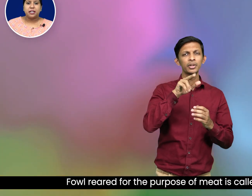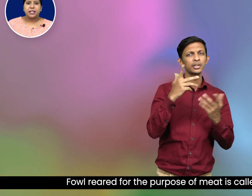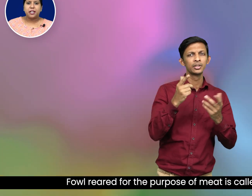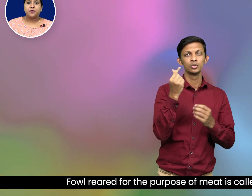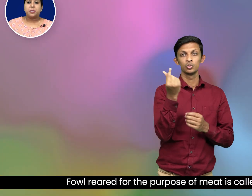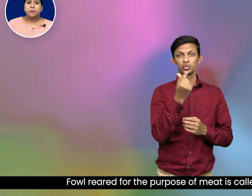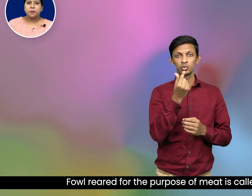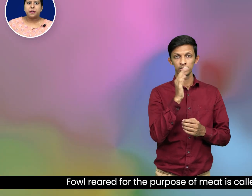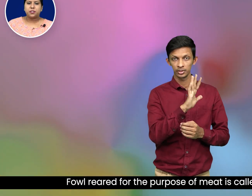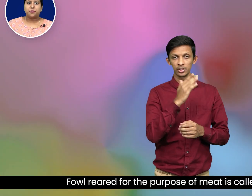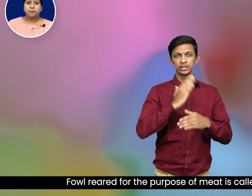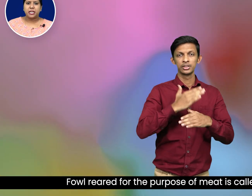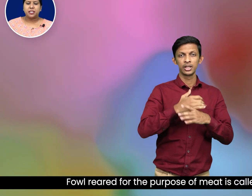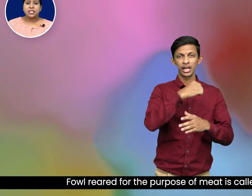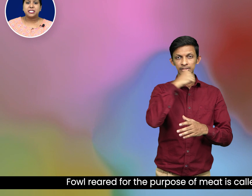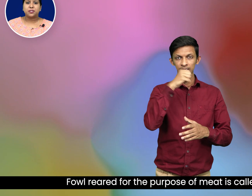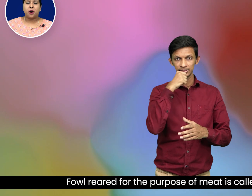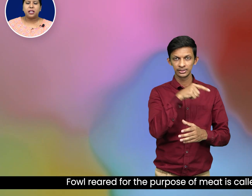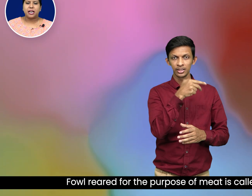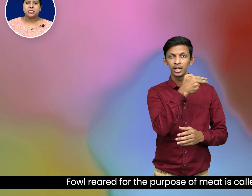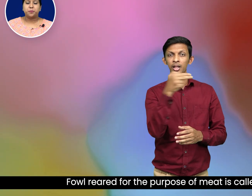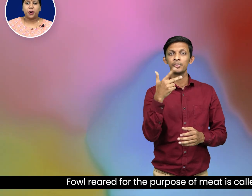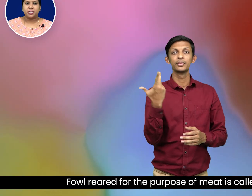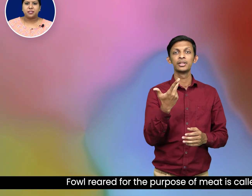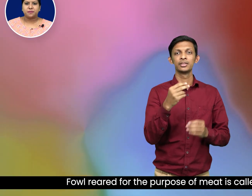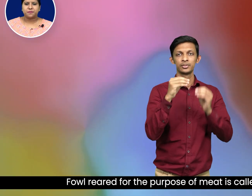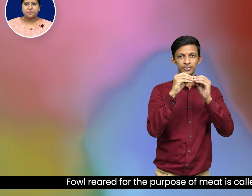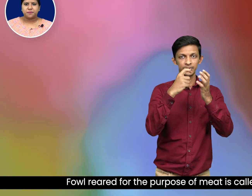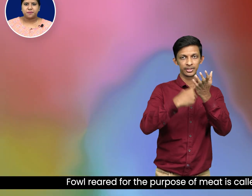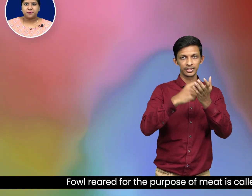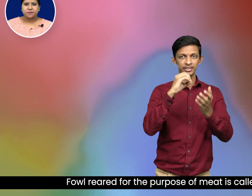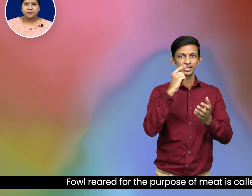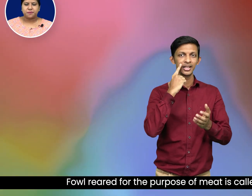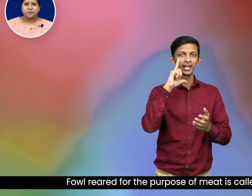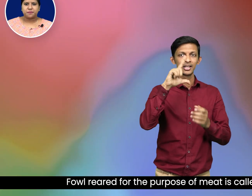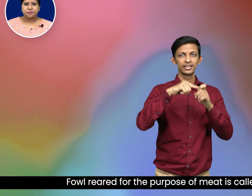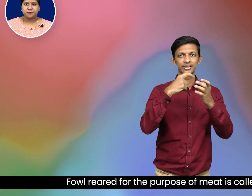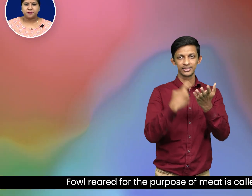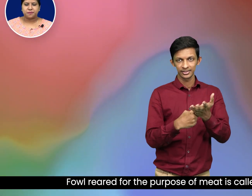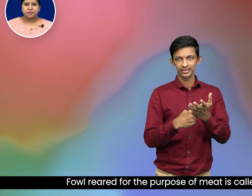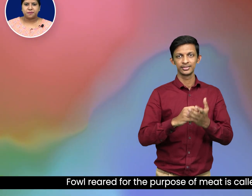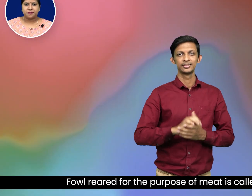Fowl reared for the purpose of meat is called as broiler.